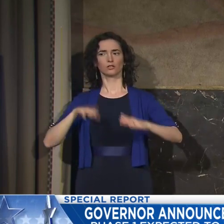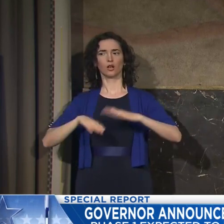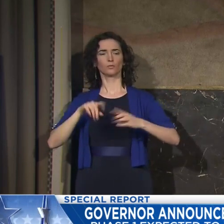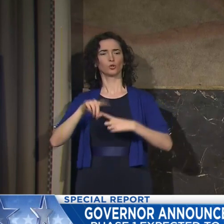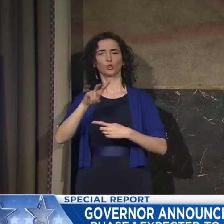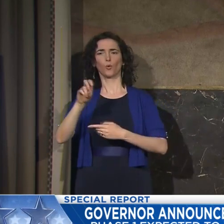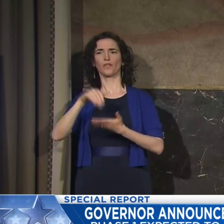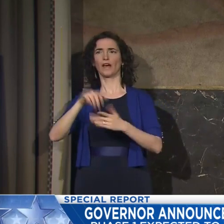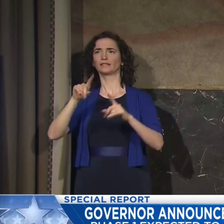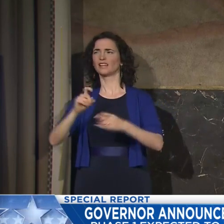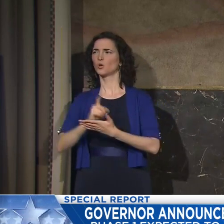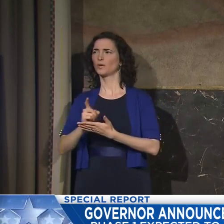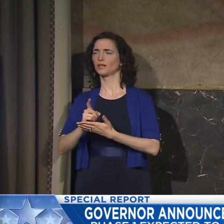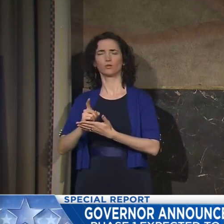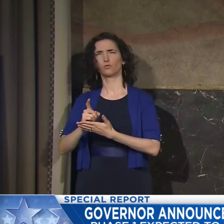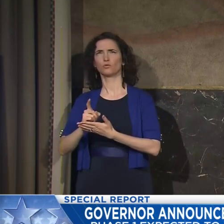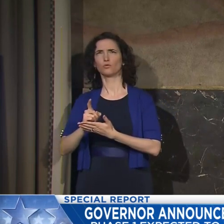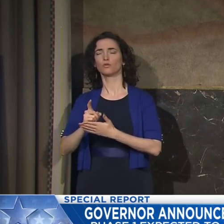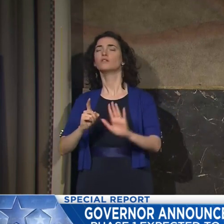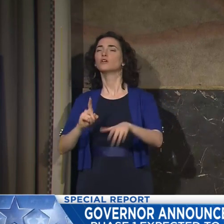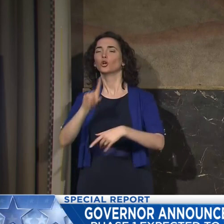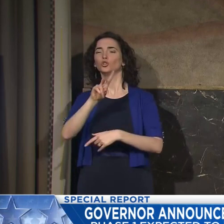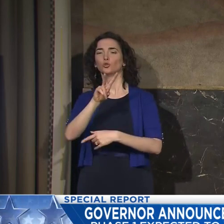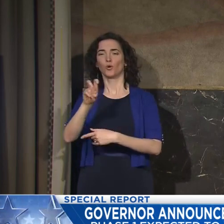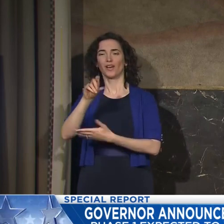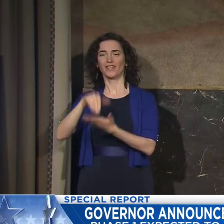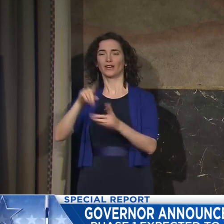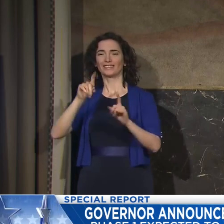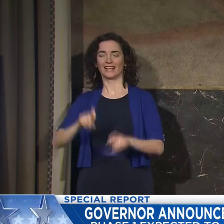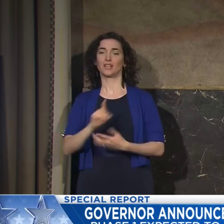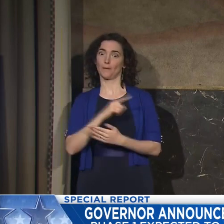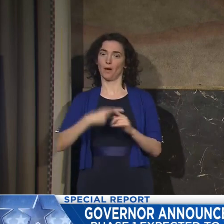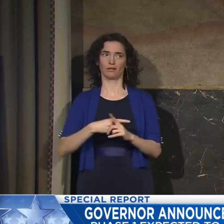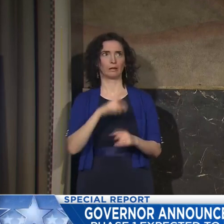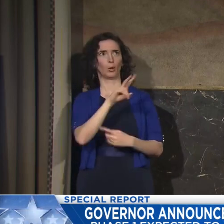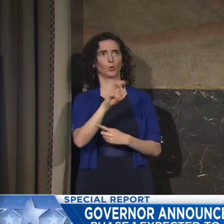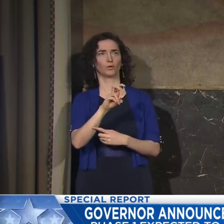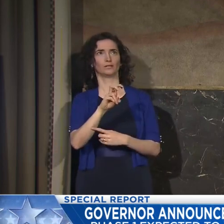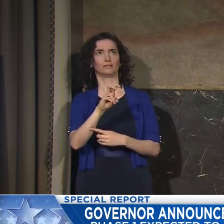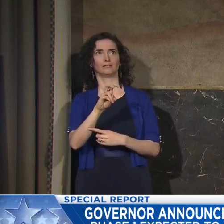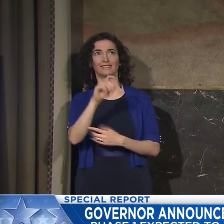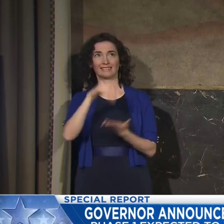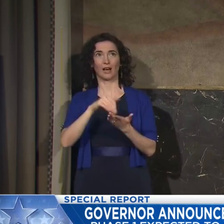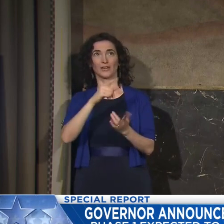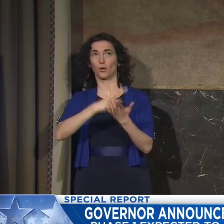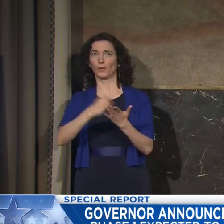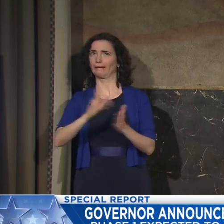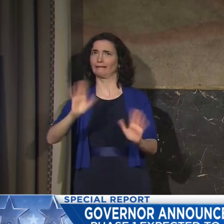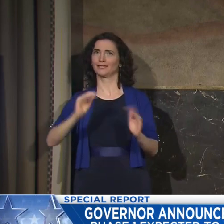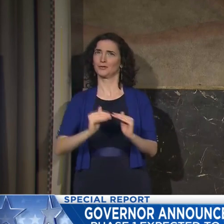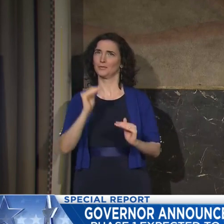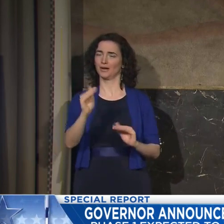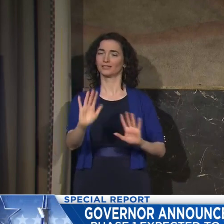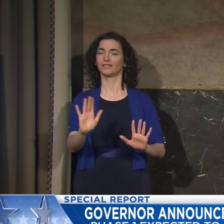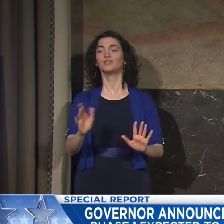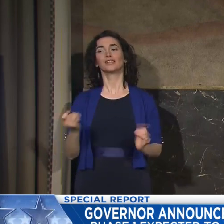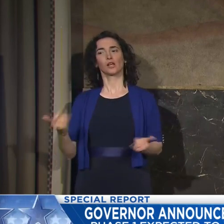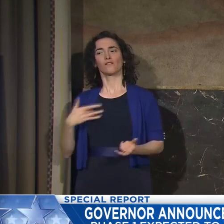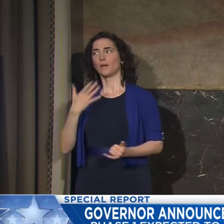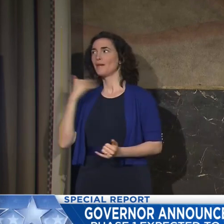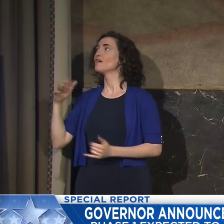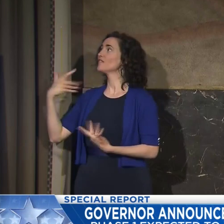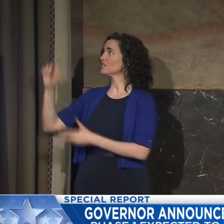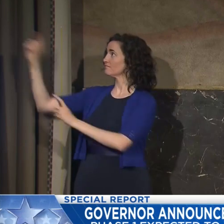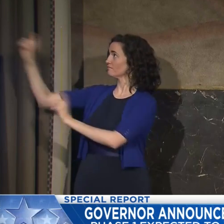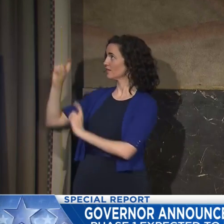I'm sorry, per month. That would be a tall order per month, and so we feel much better about that